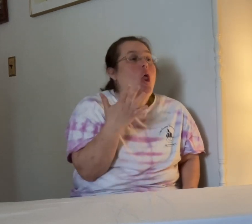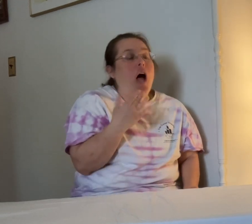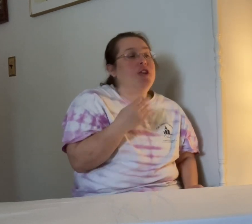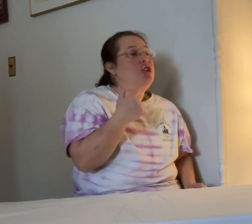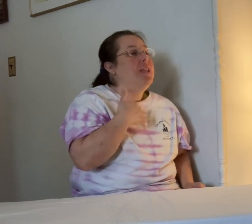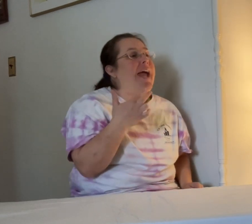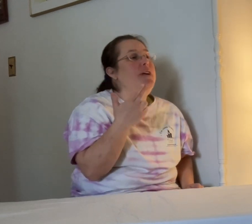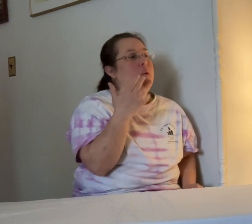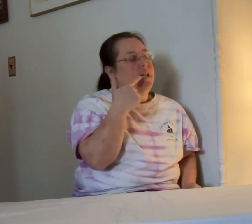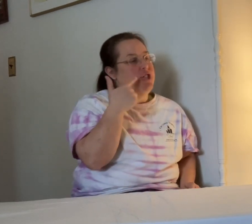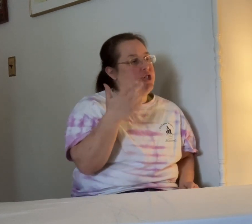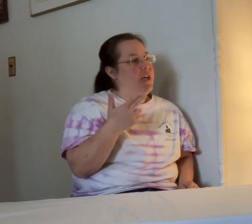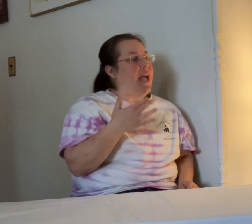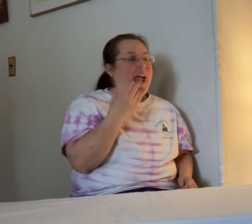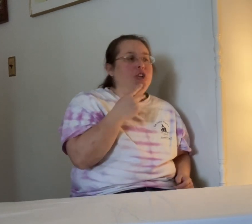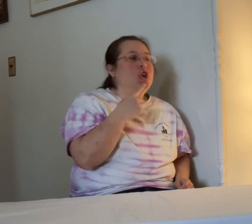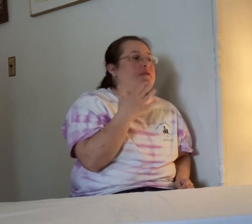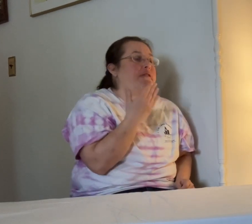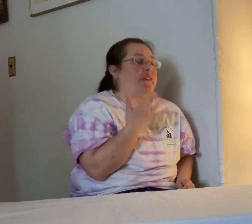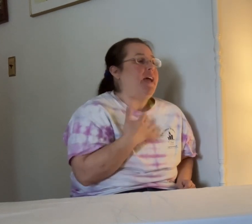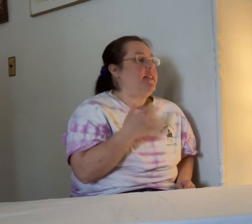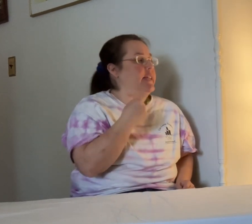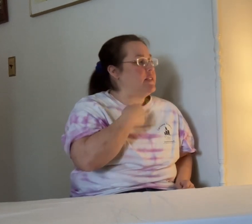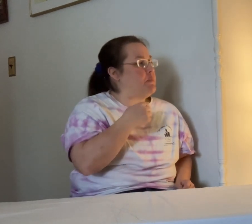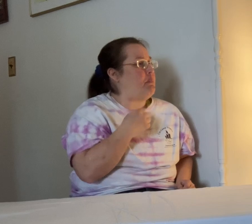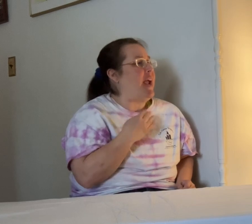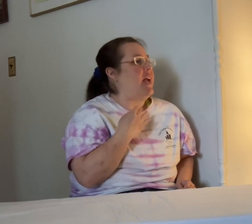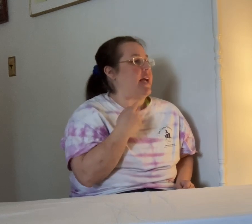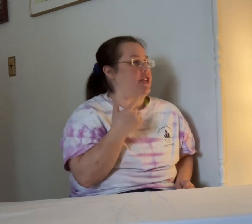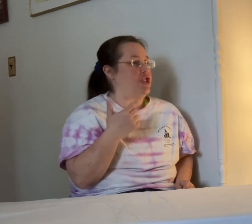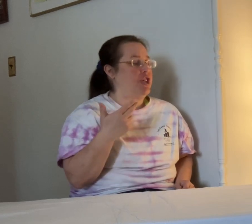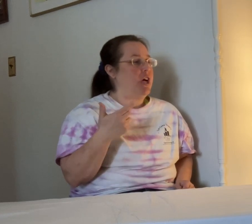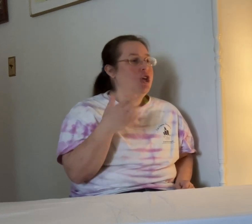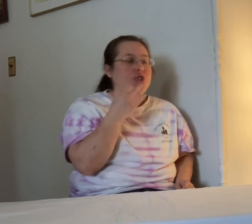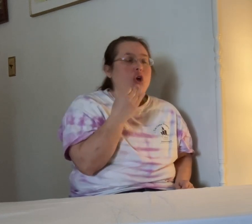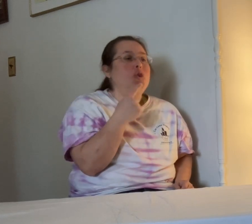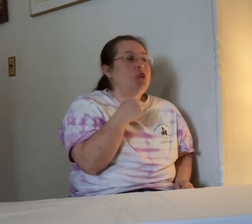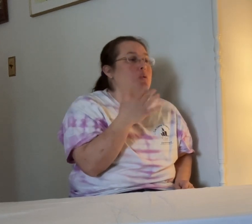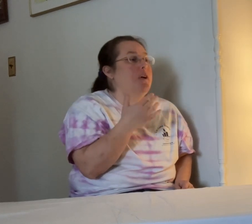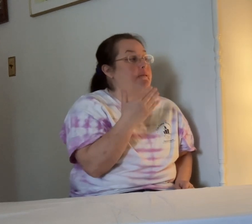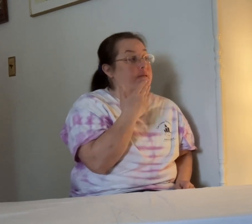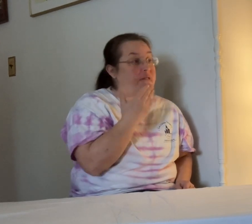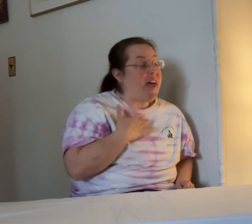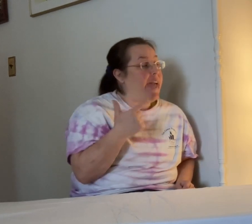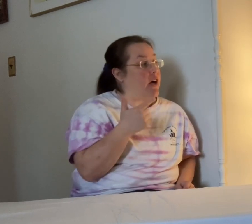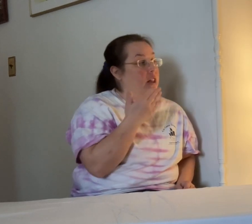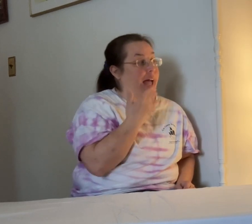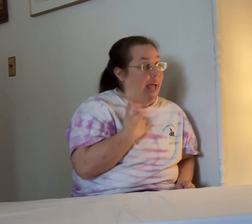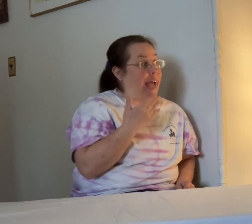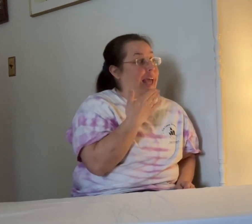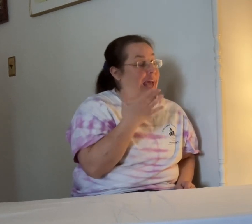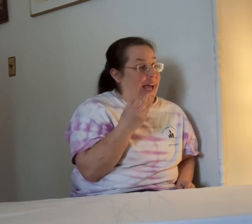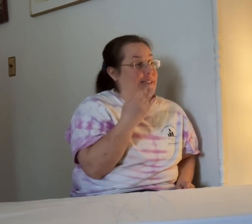other language, and you're failing Spanish. So you would fail